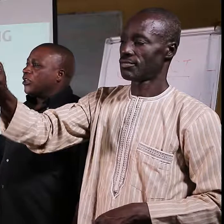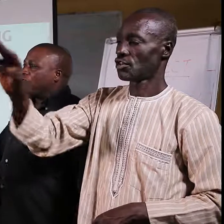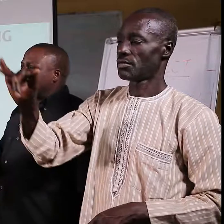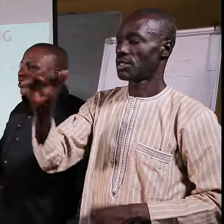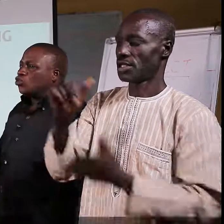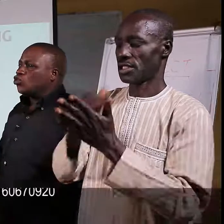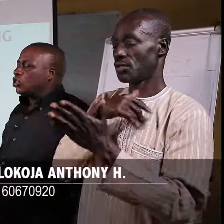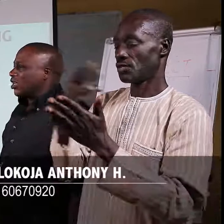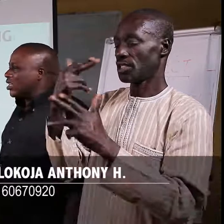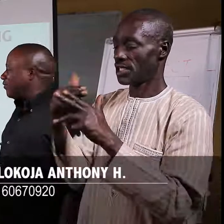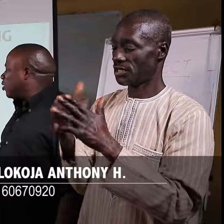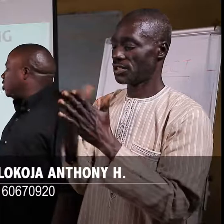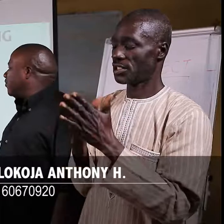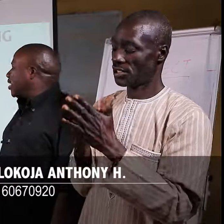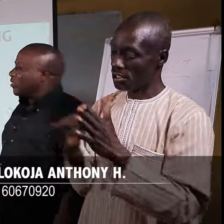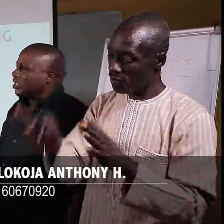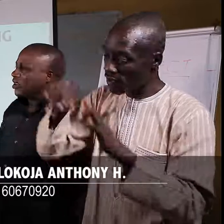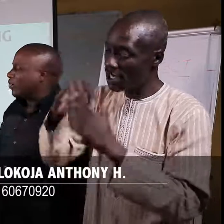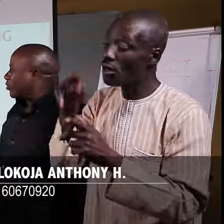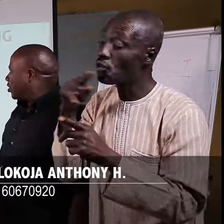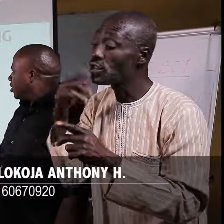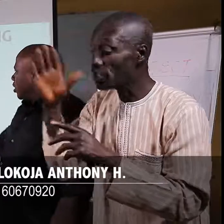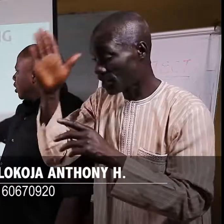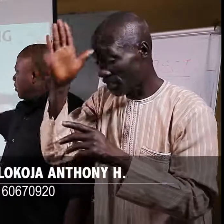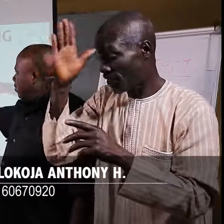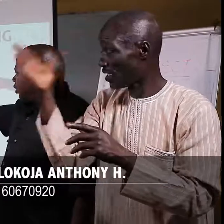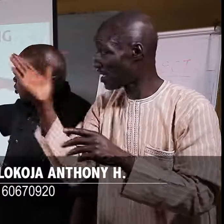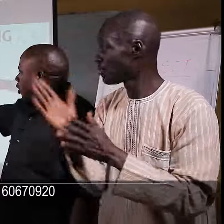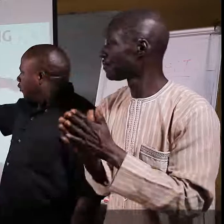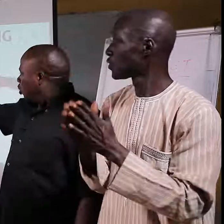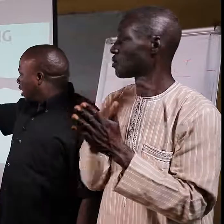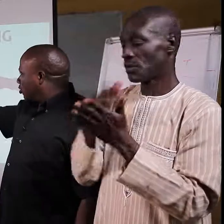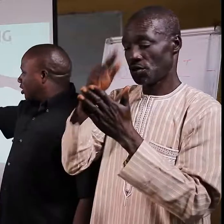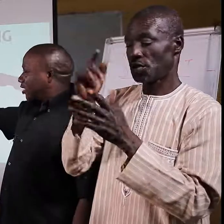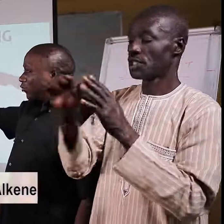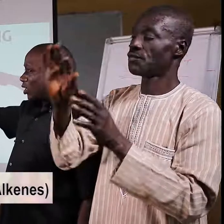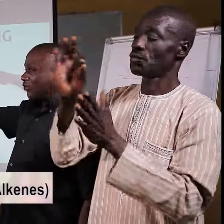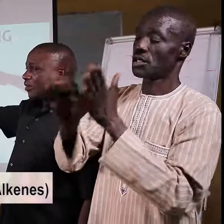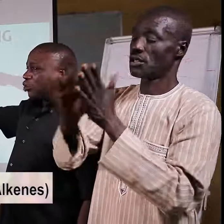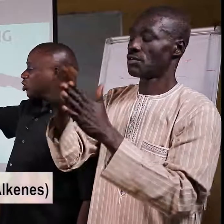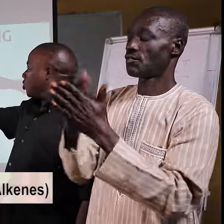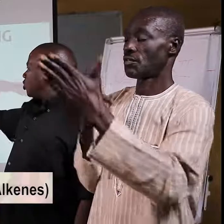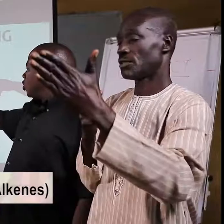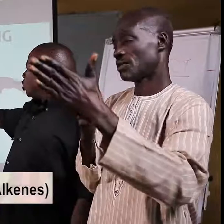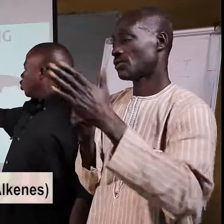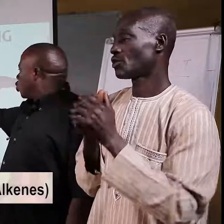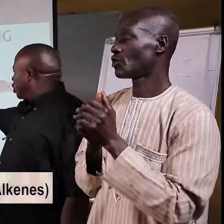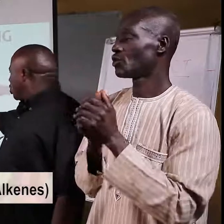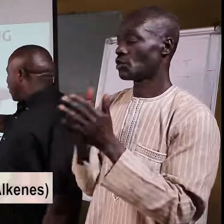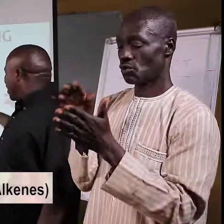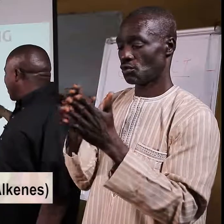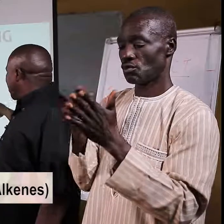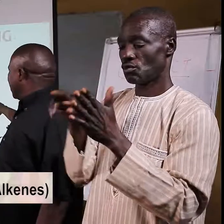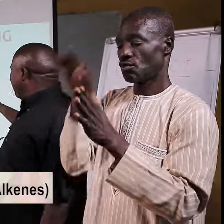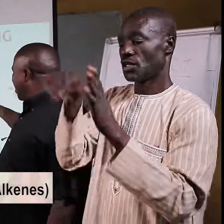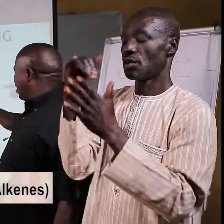compound. The first thing to do is to identify who is the father of this compound. My student, if you count starting from that very position, you will